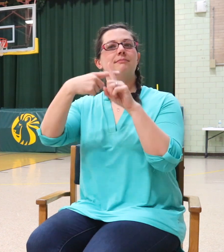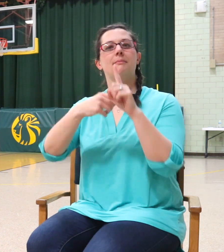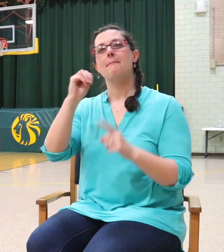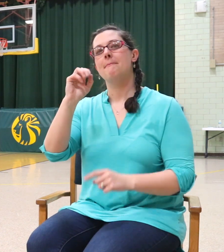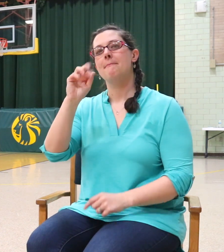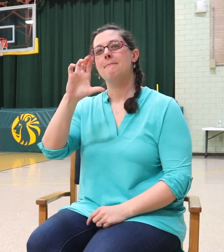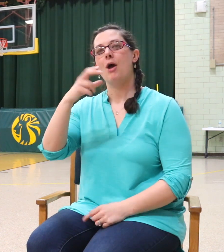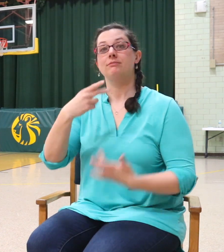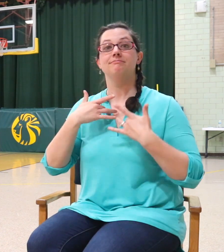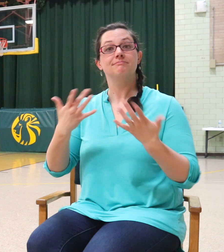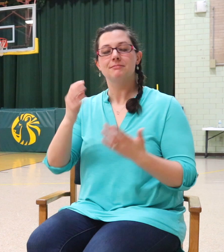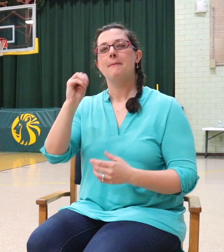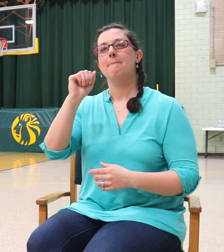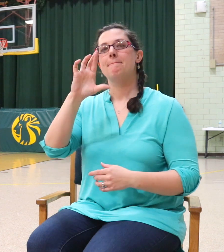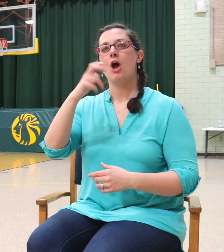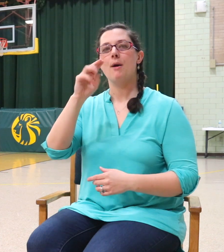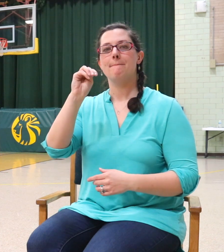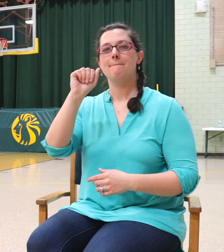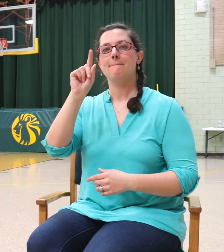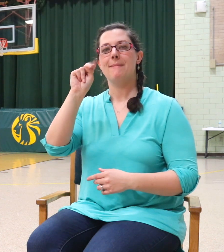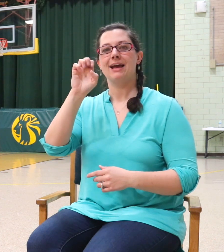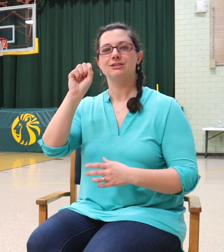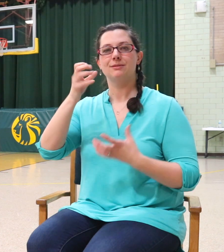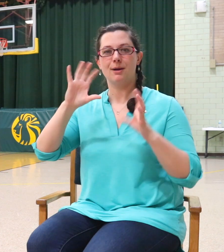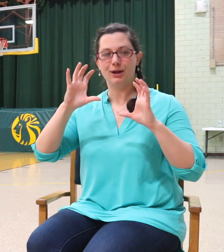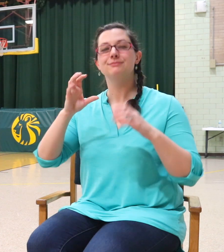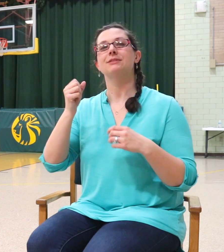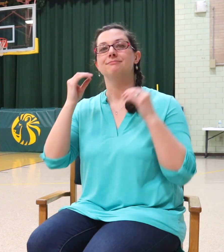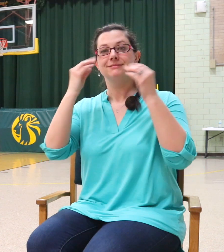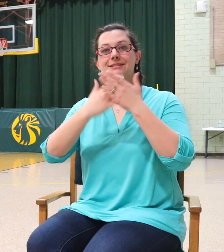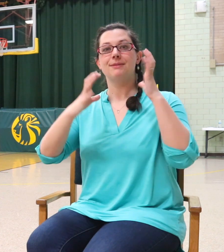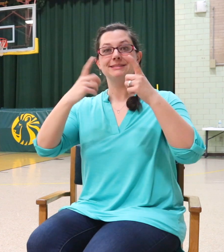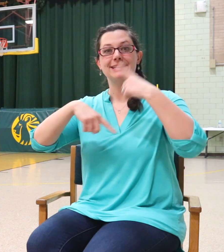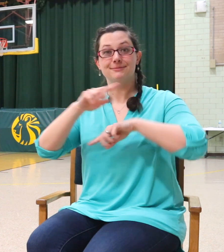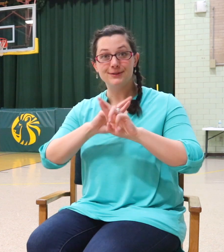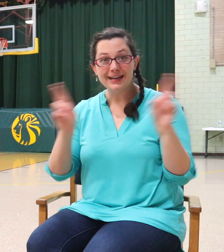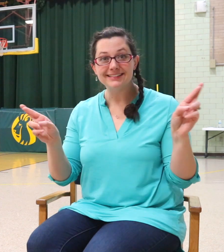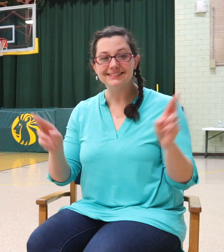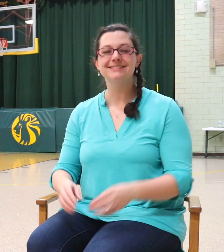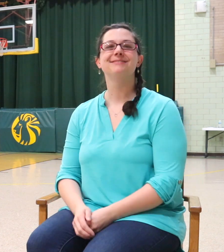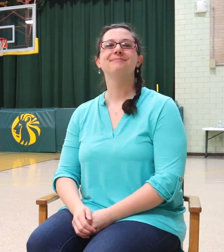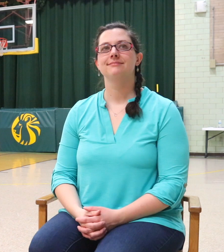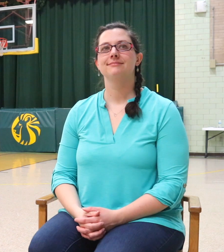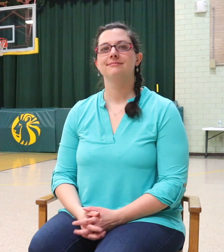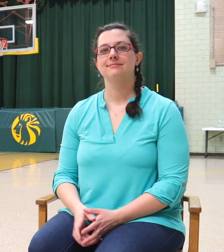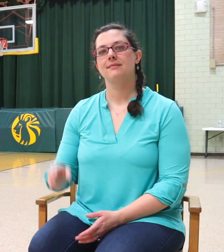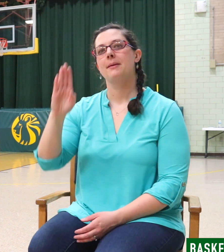signs today related to the month of March because of March Madness. So it's focusing on March Madness Vocabulary.